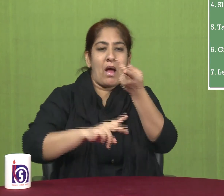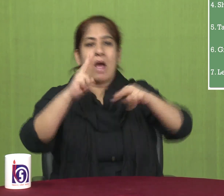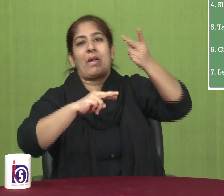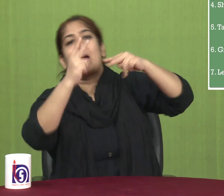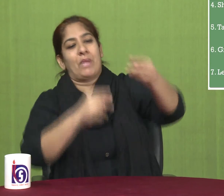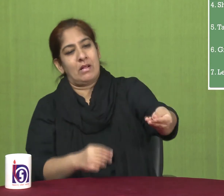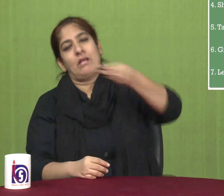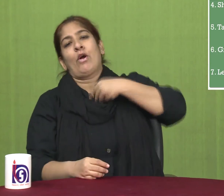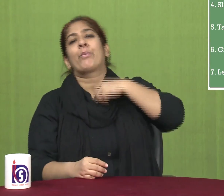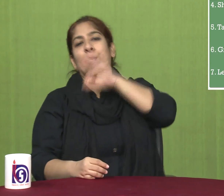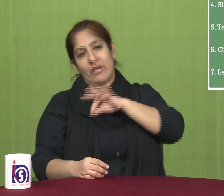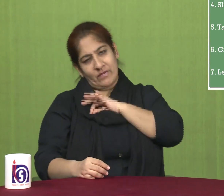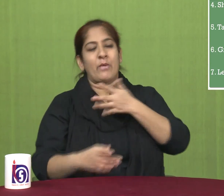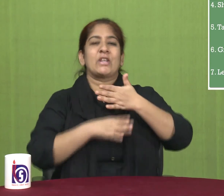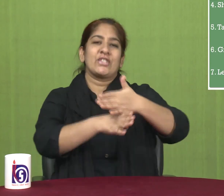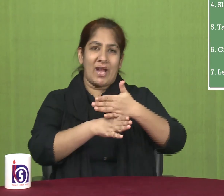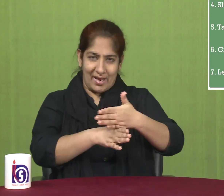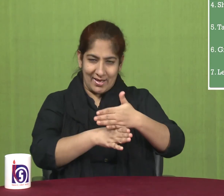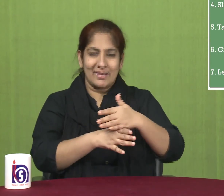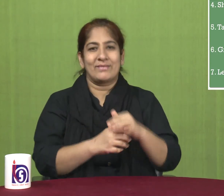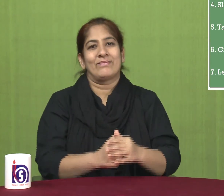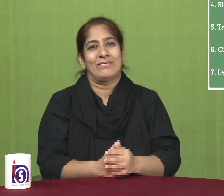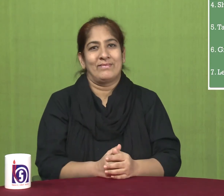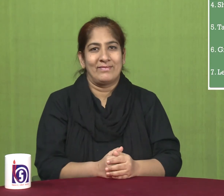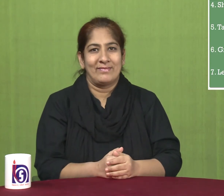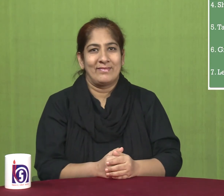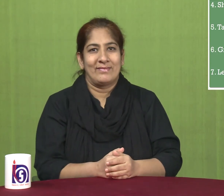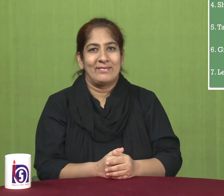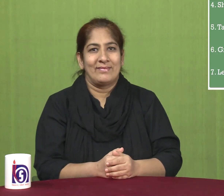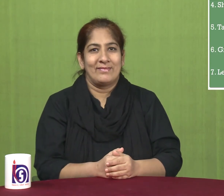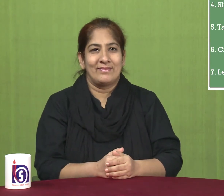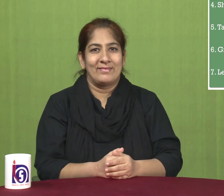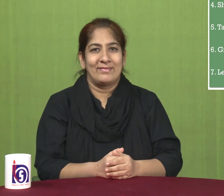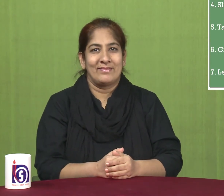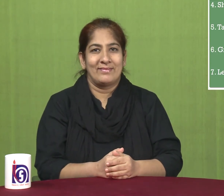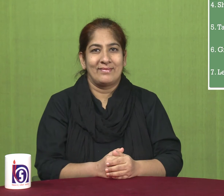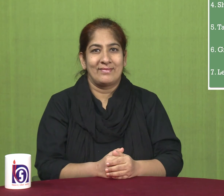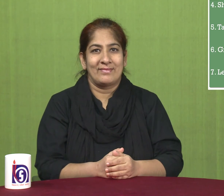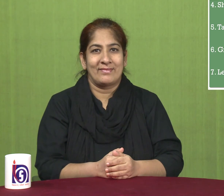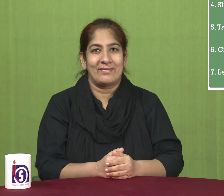or sometime later with some additional interest.